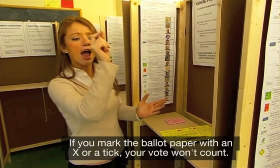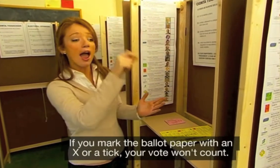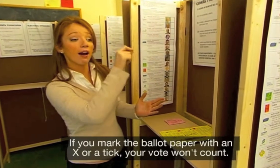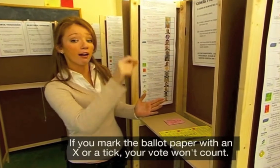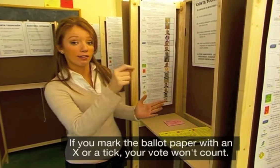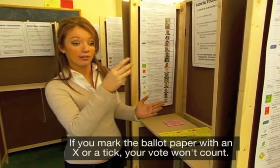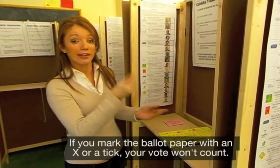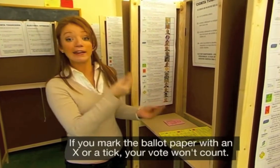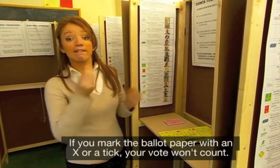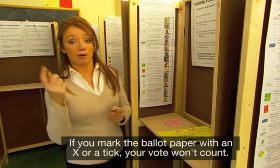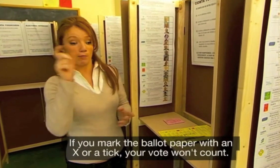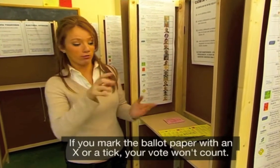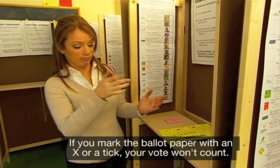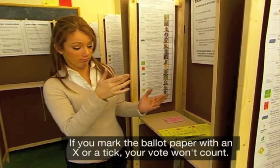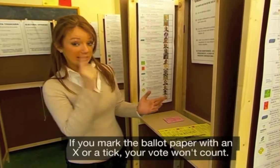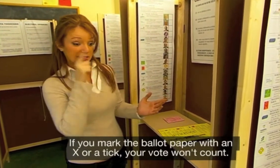tick, your vote will not count. What a waste!